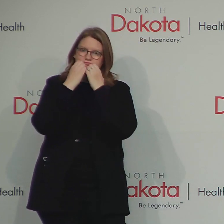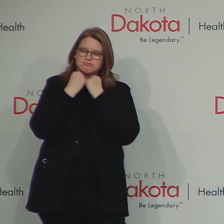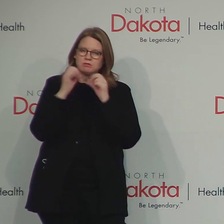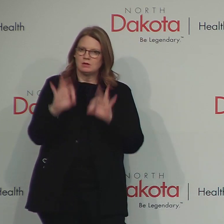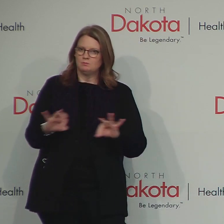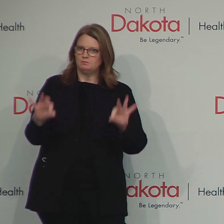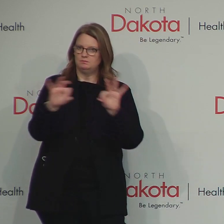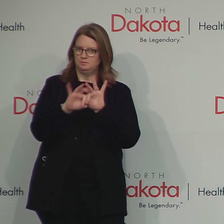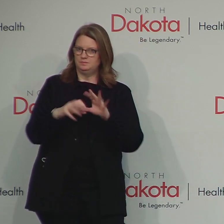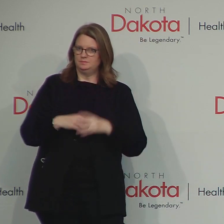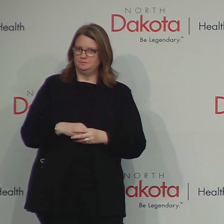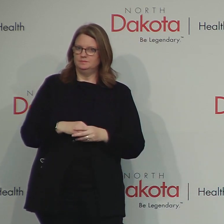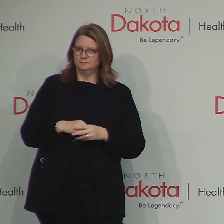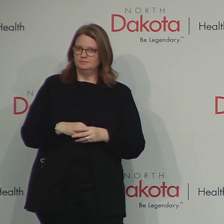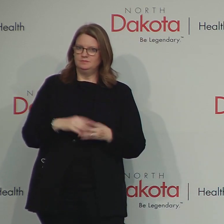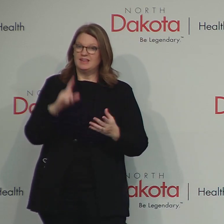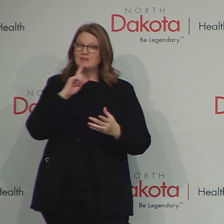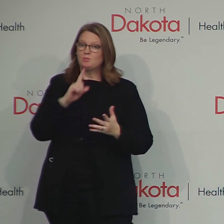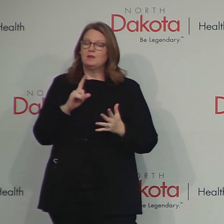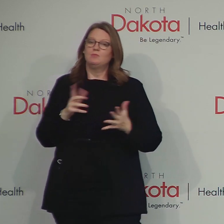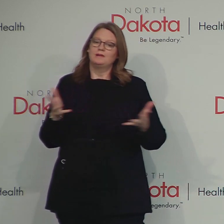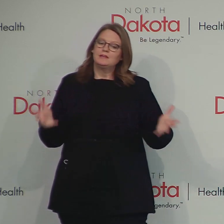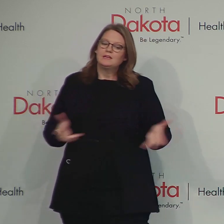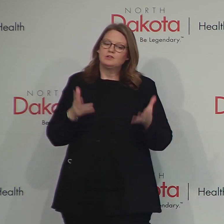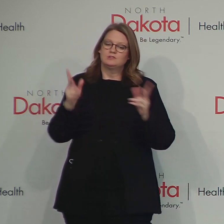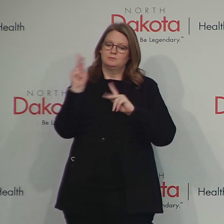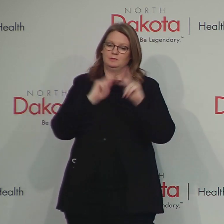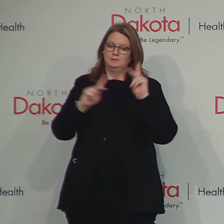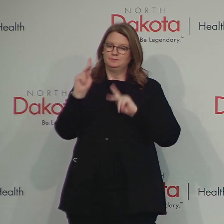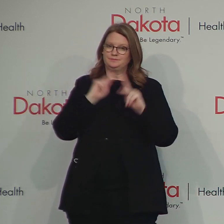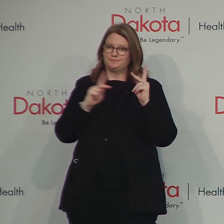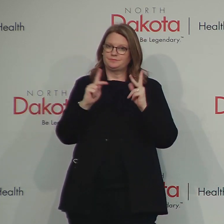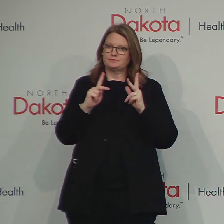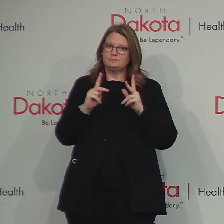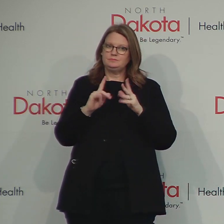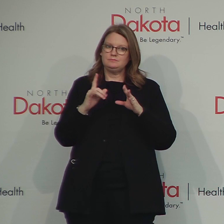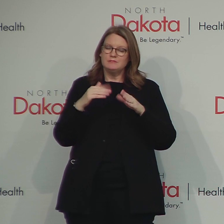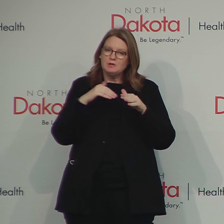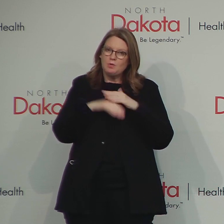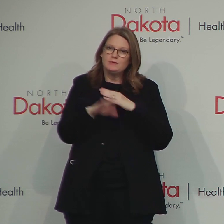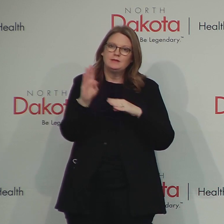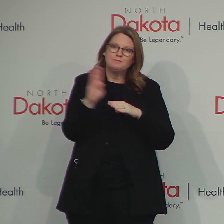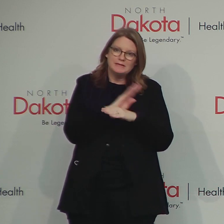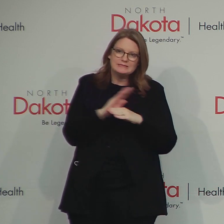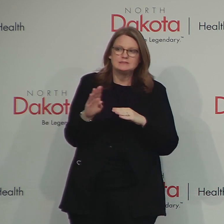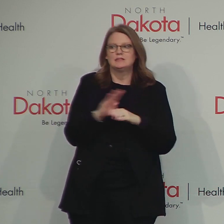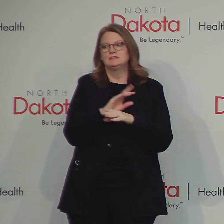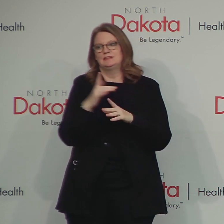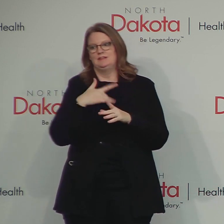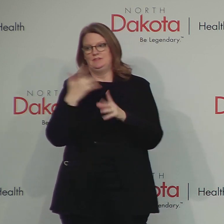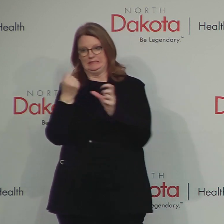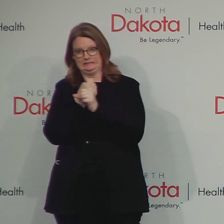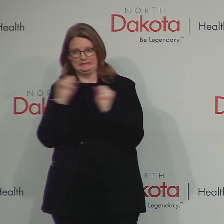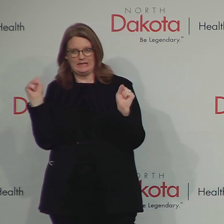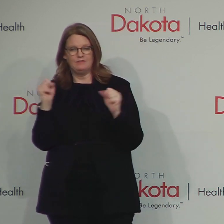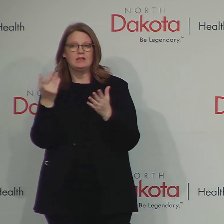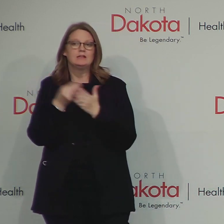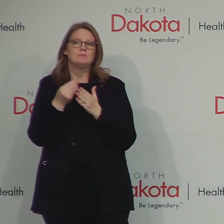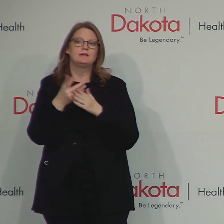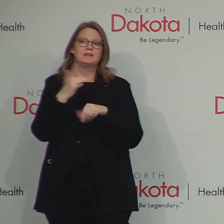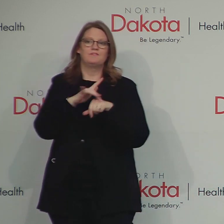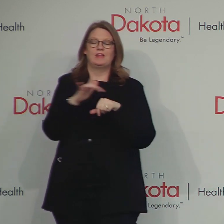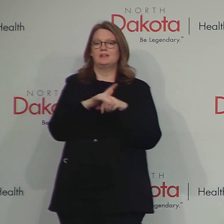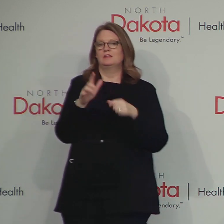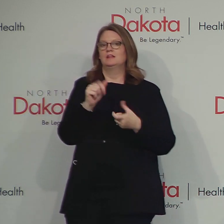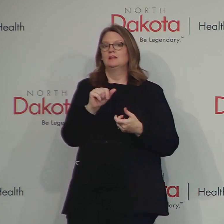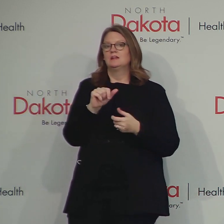implement improvements that inspire customers to return to the marketplace and do that safely. And of course, these dollars were available through the